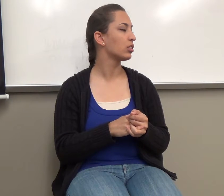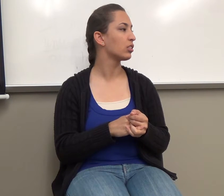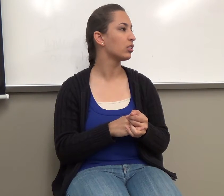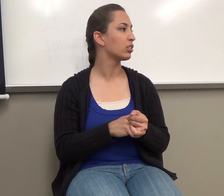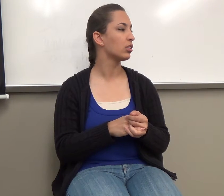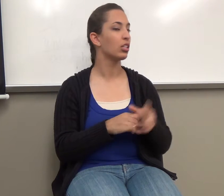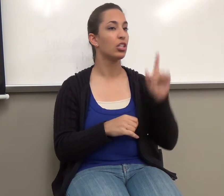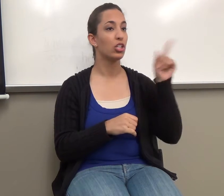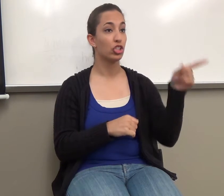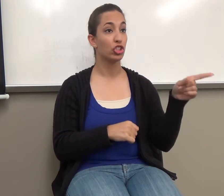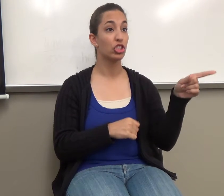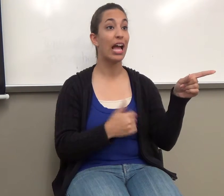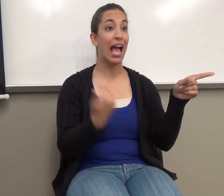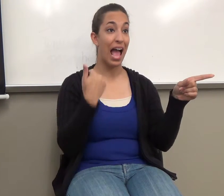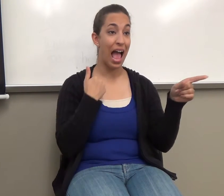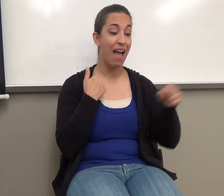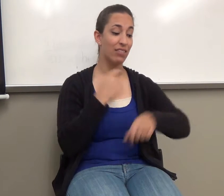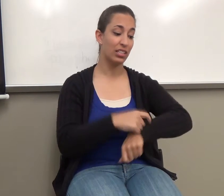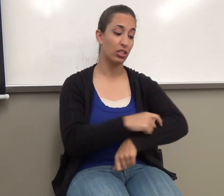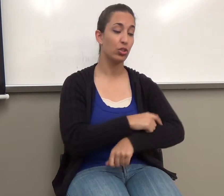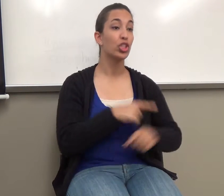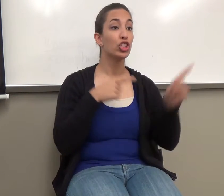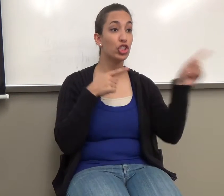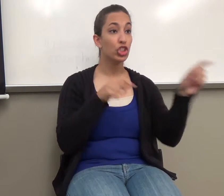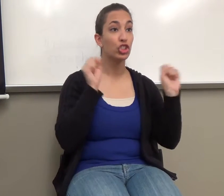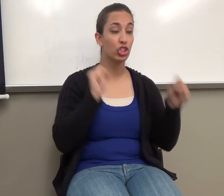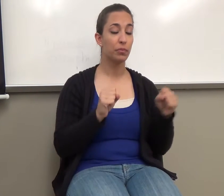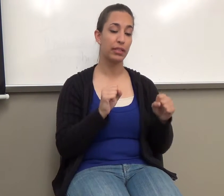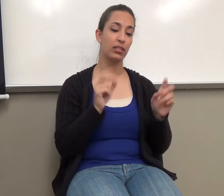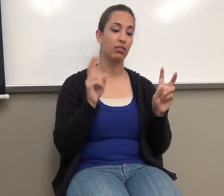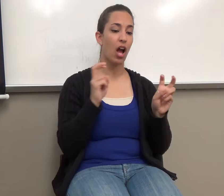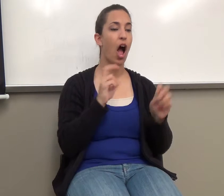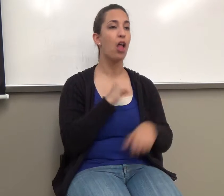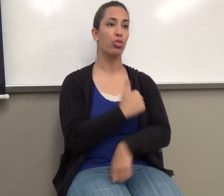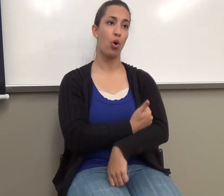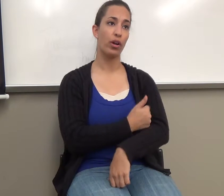Could she not establish herself as a